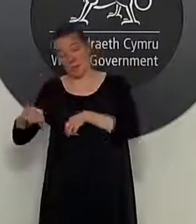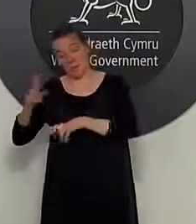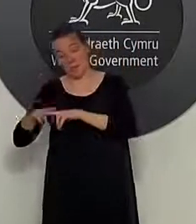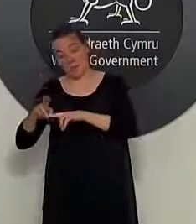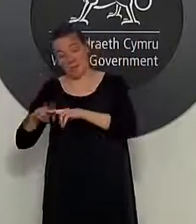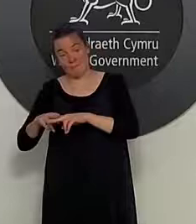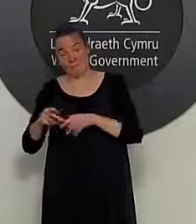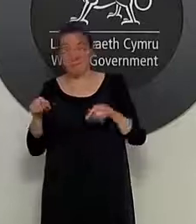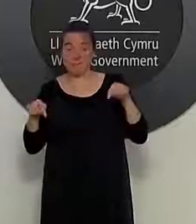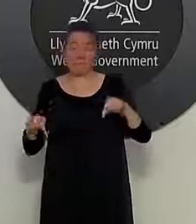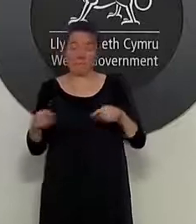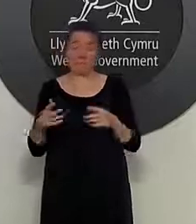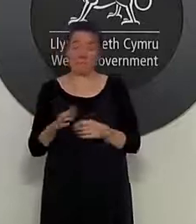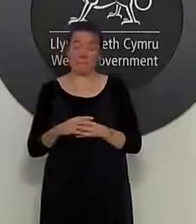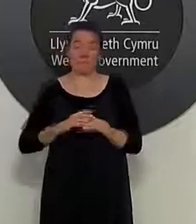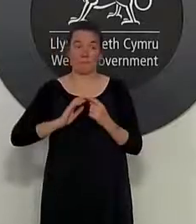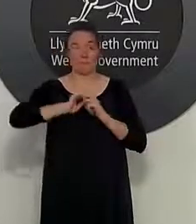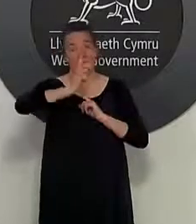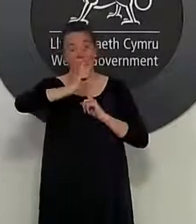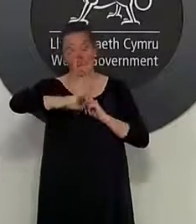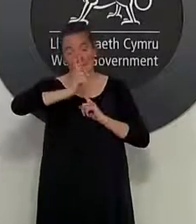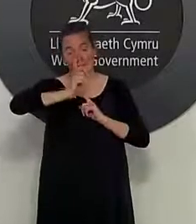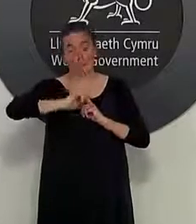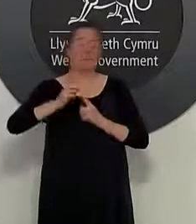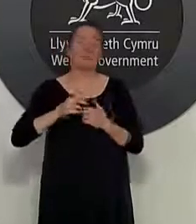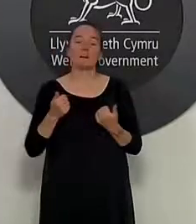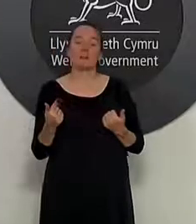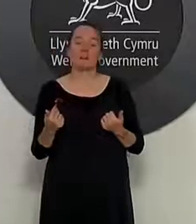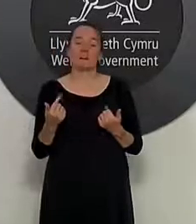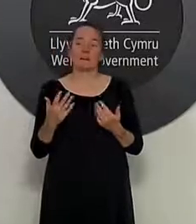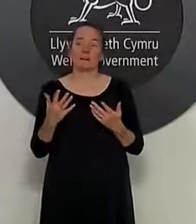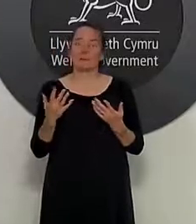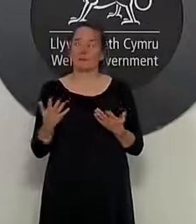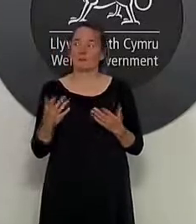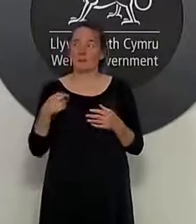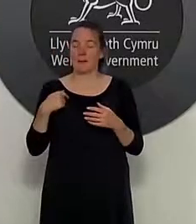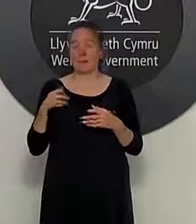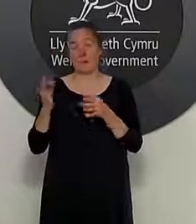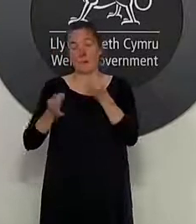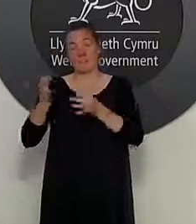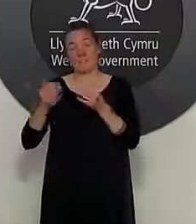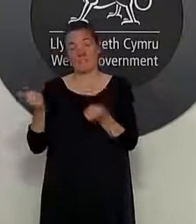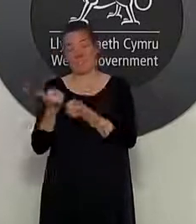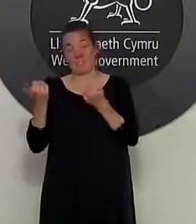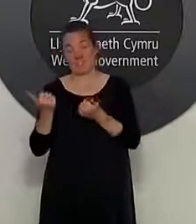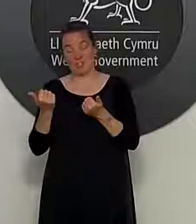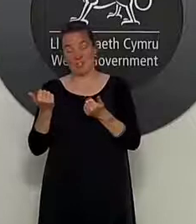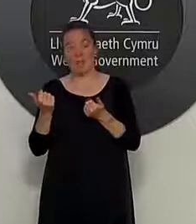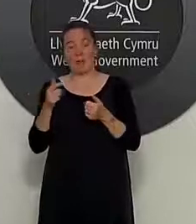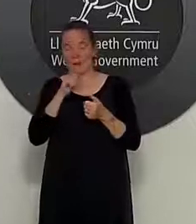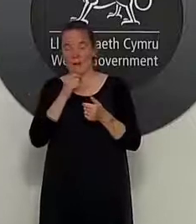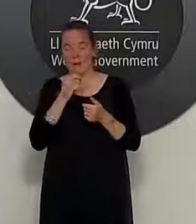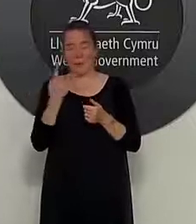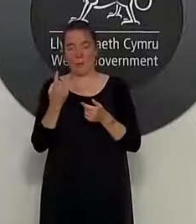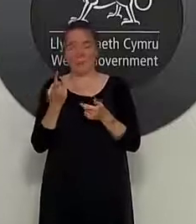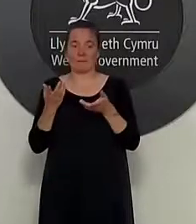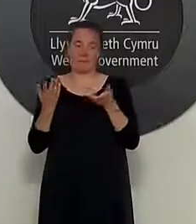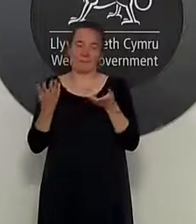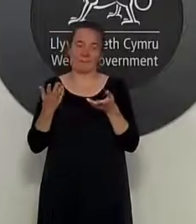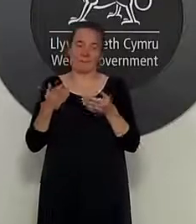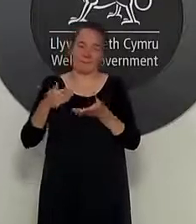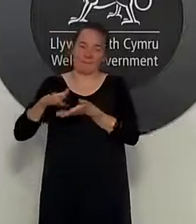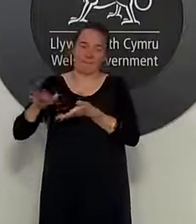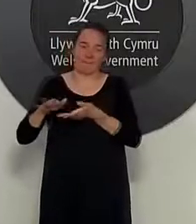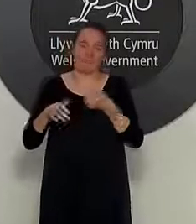I look forward to streamlining my life when I leave politics, but as long as I live and work in two places, then I will